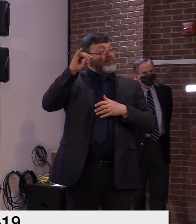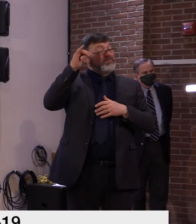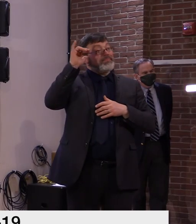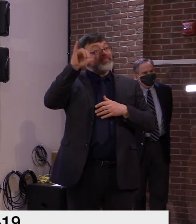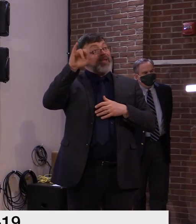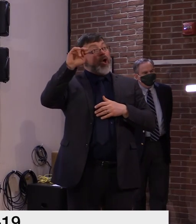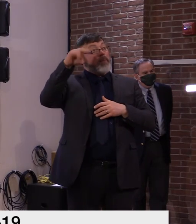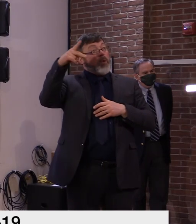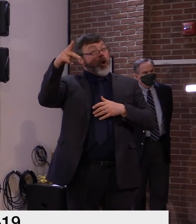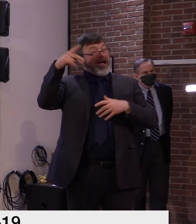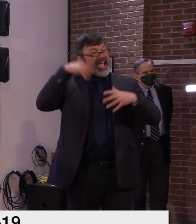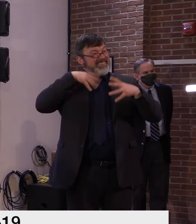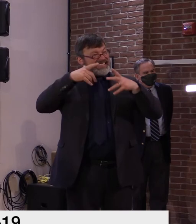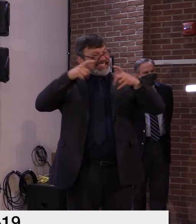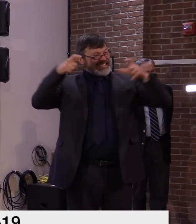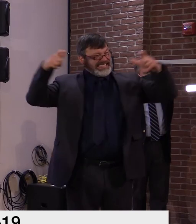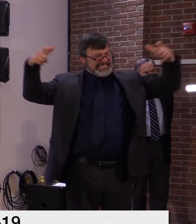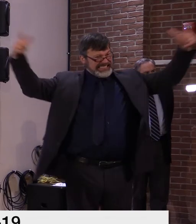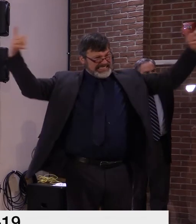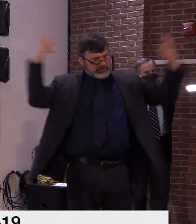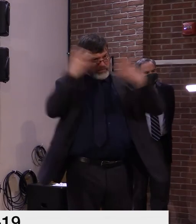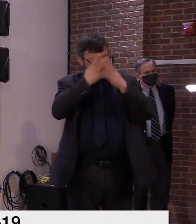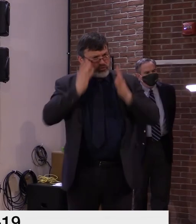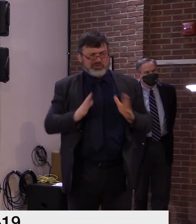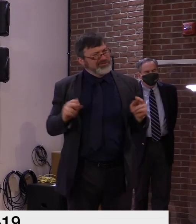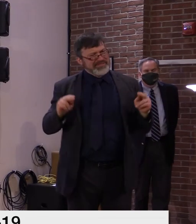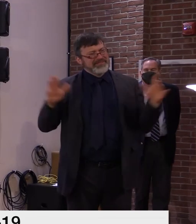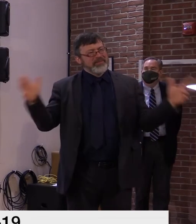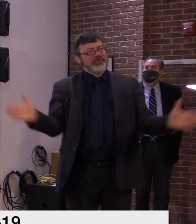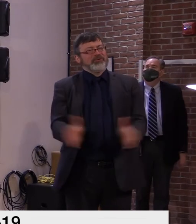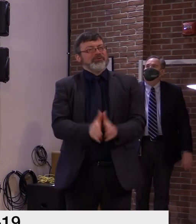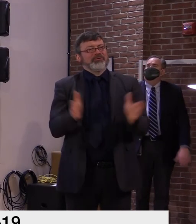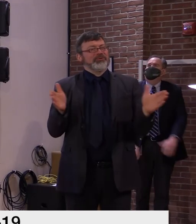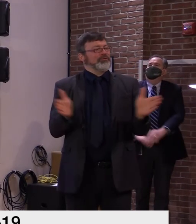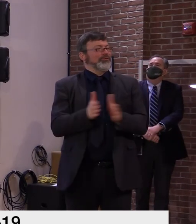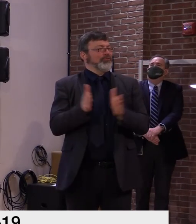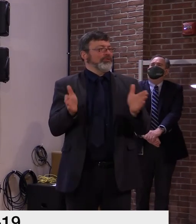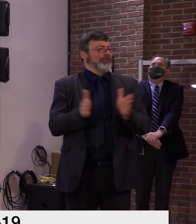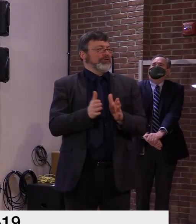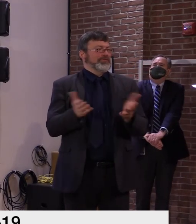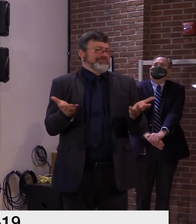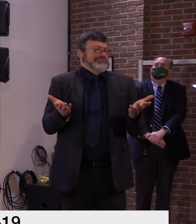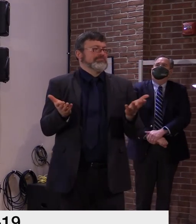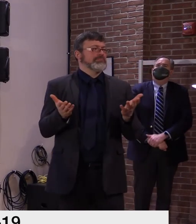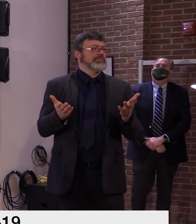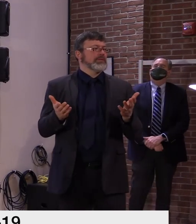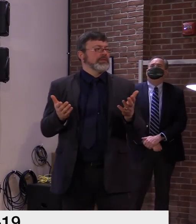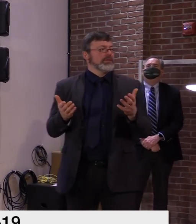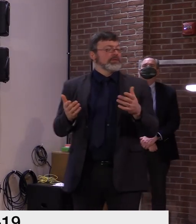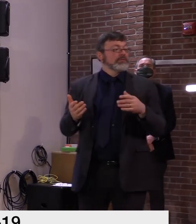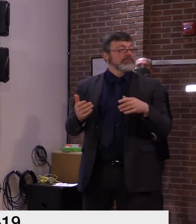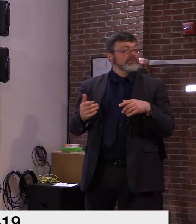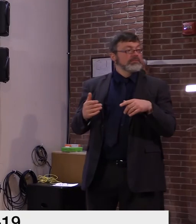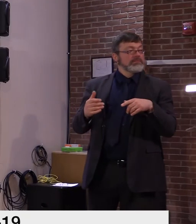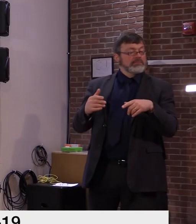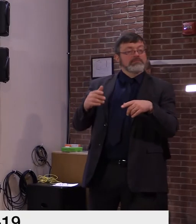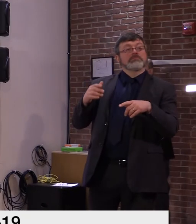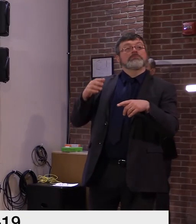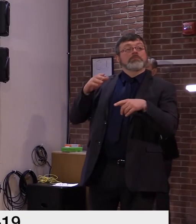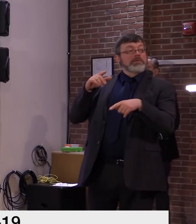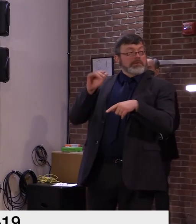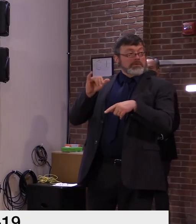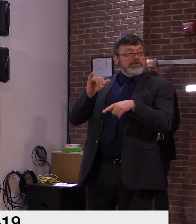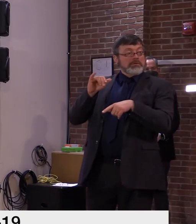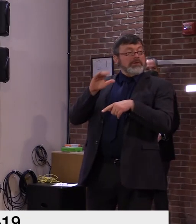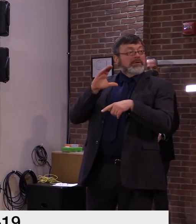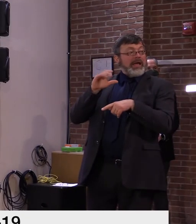And do you know, with 22 cases, I guess, up there, are those cases also reflected on the health